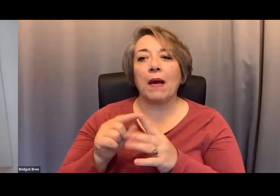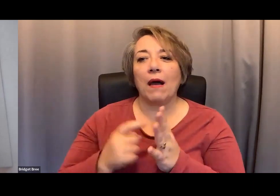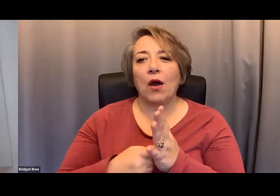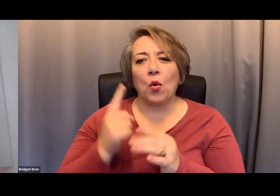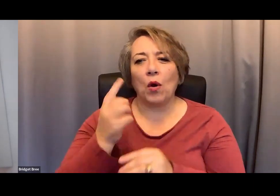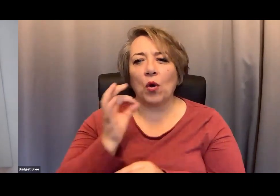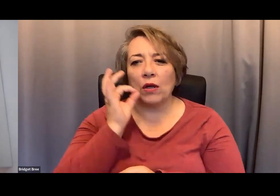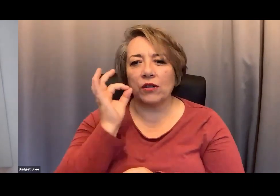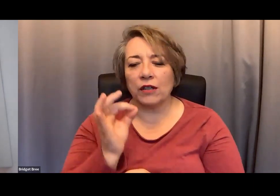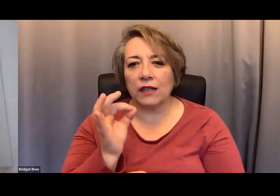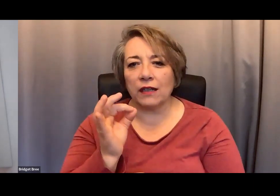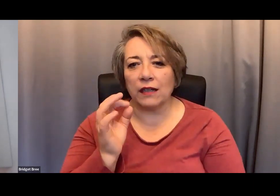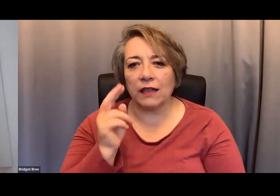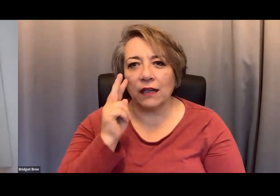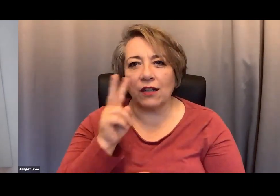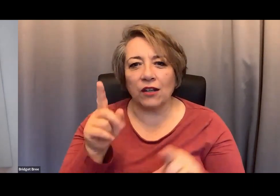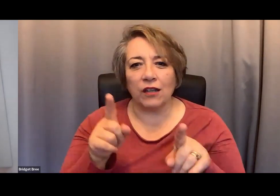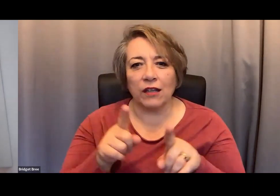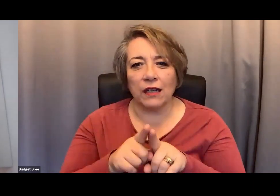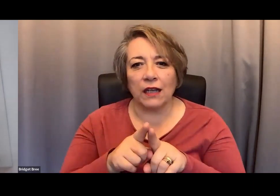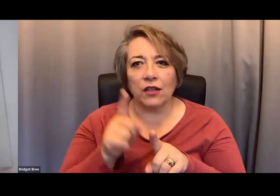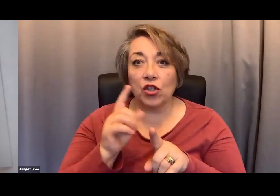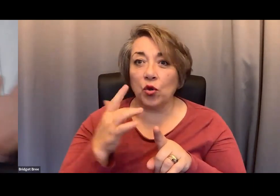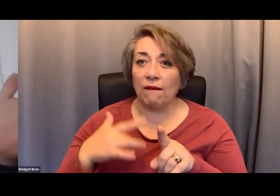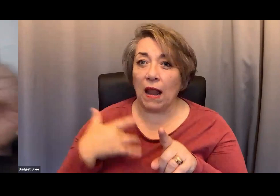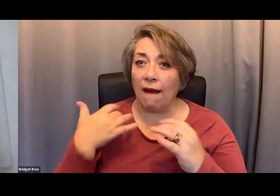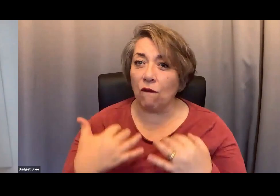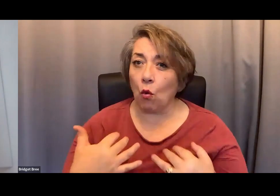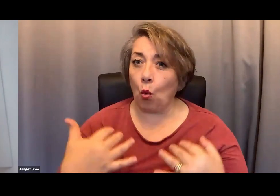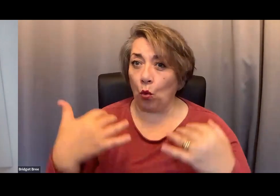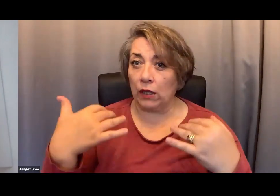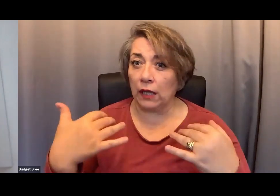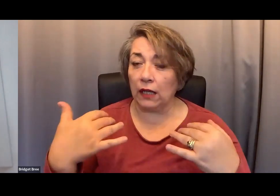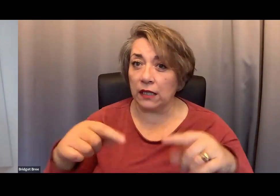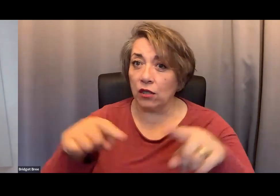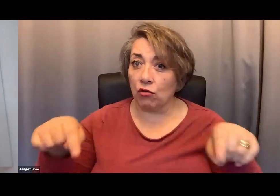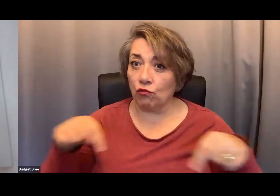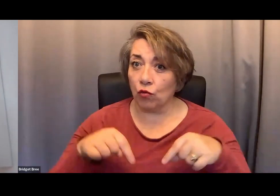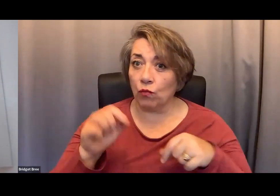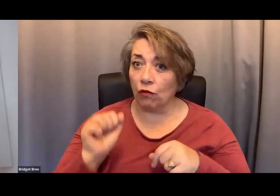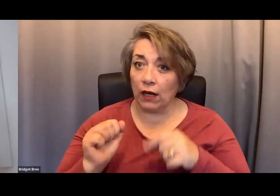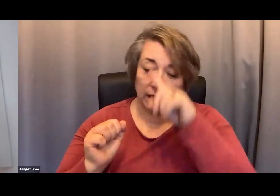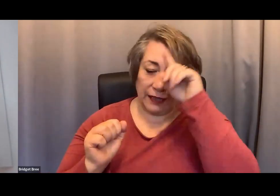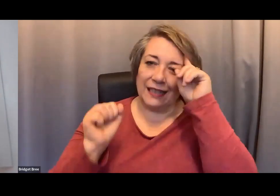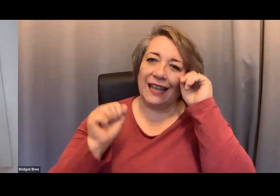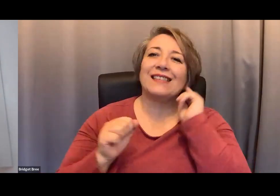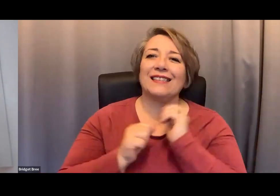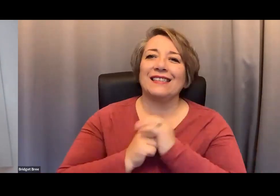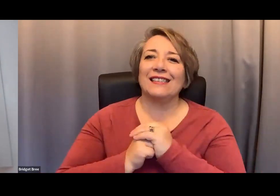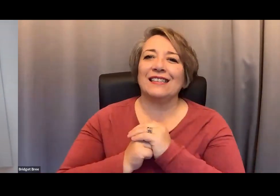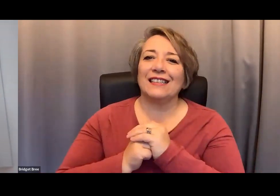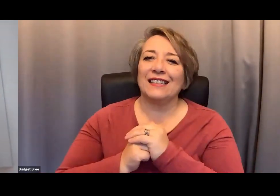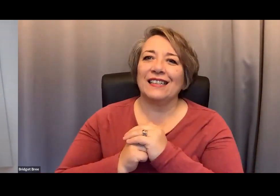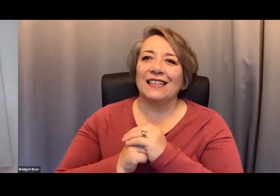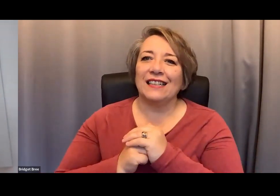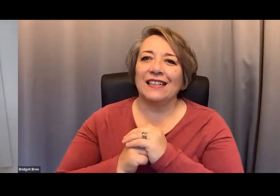question. It looks like, do you have a live audience? Are you in a room with a live audience? Yes, I'm in